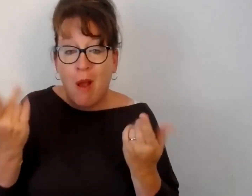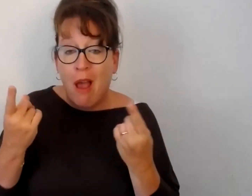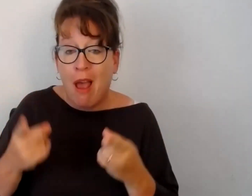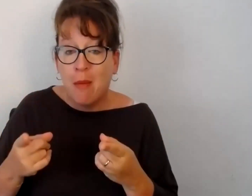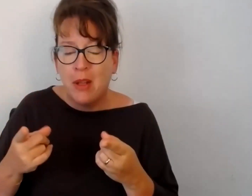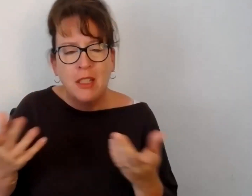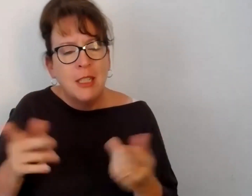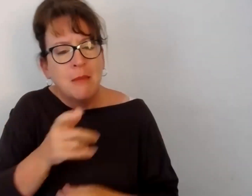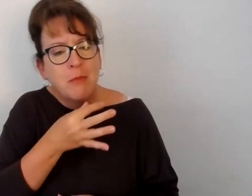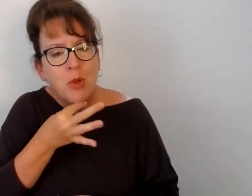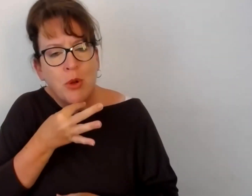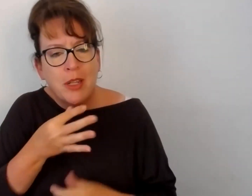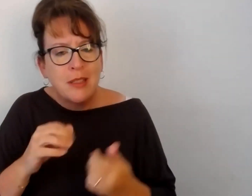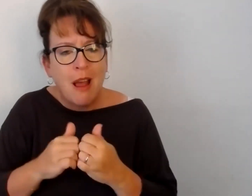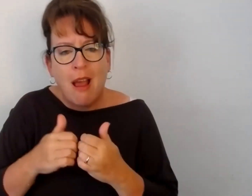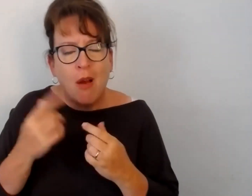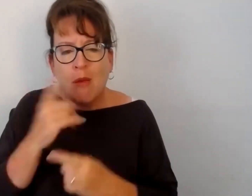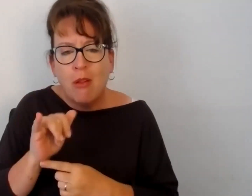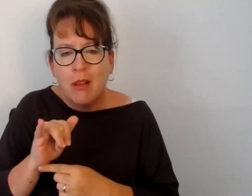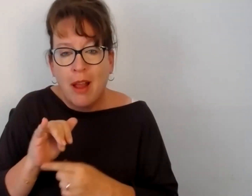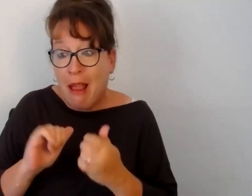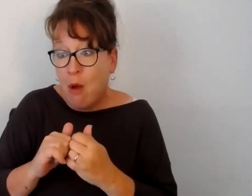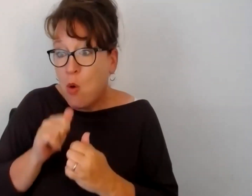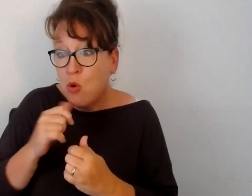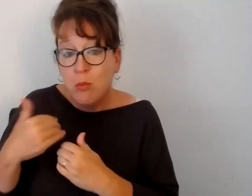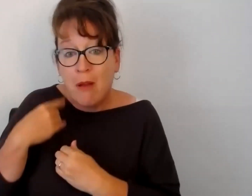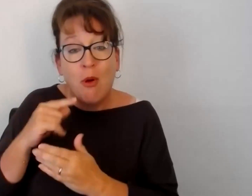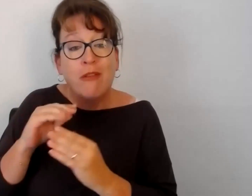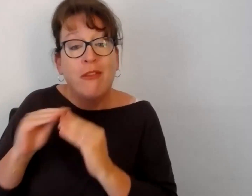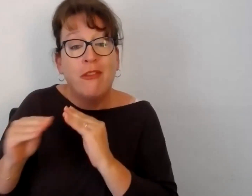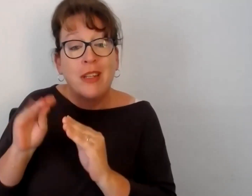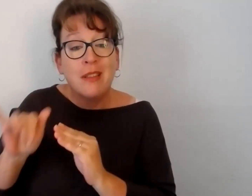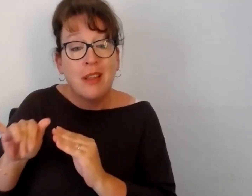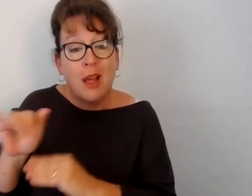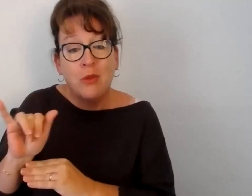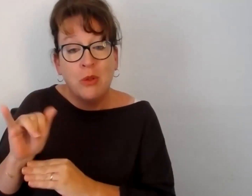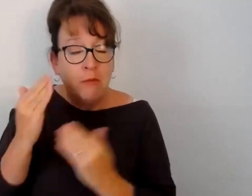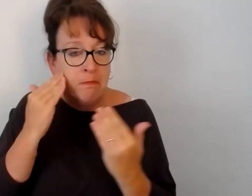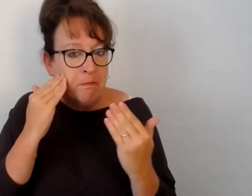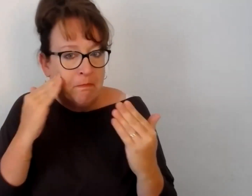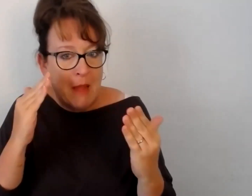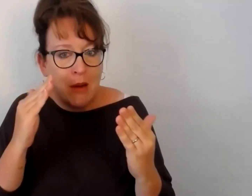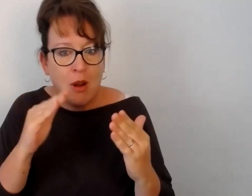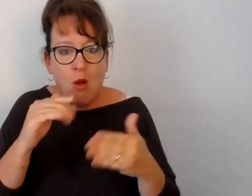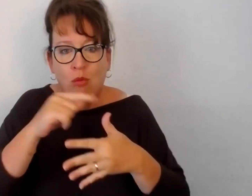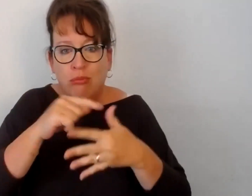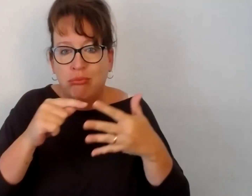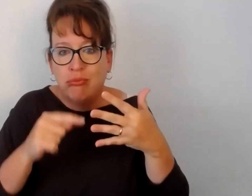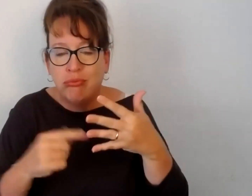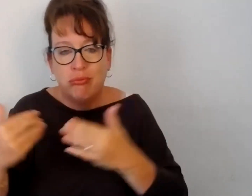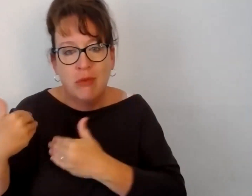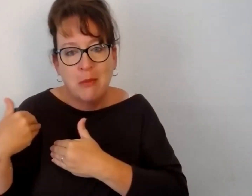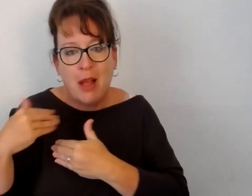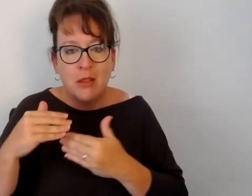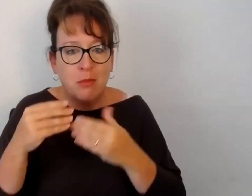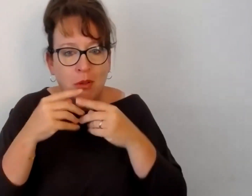and here's what you can do to correct the situation. So I don't know what the order of responsibility is here at the,